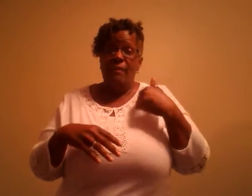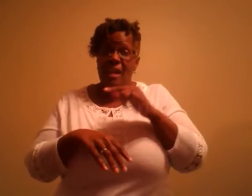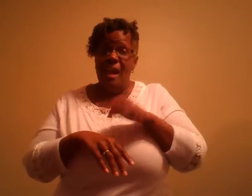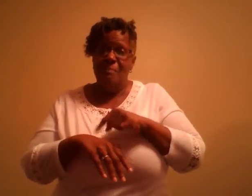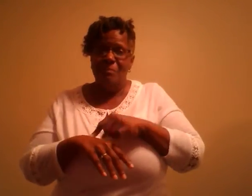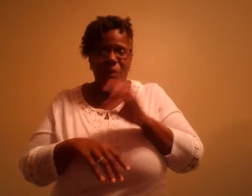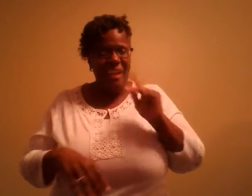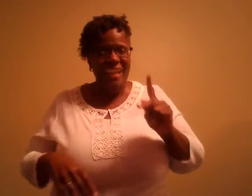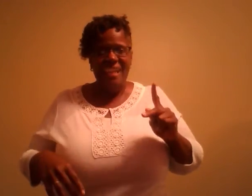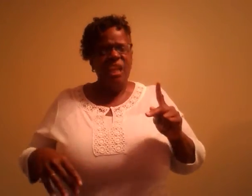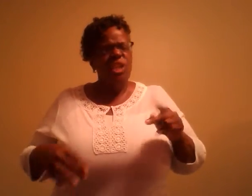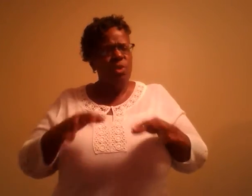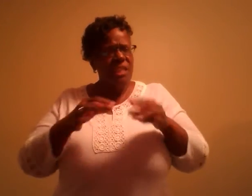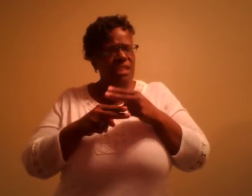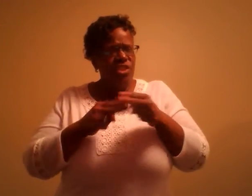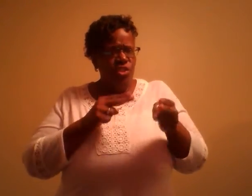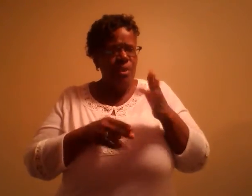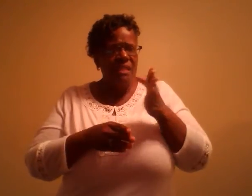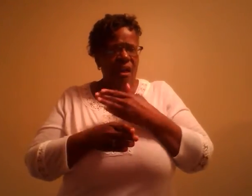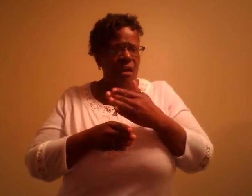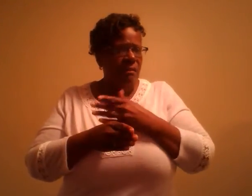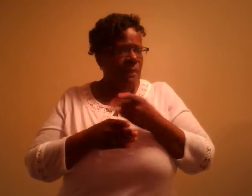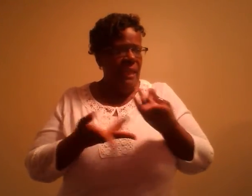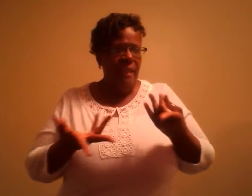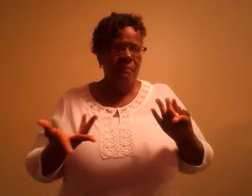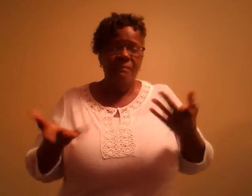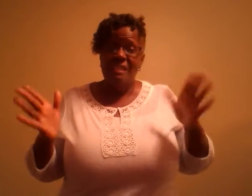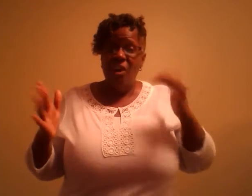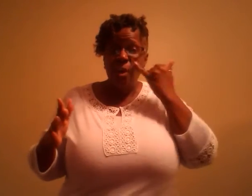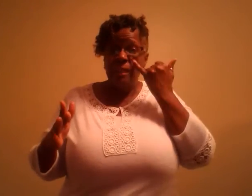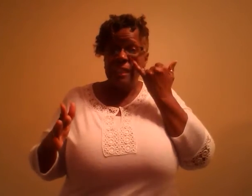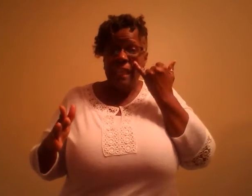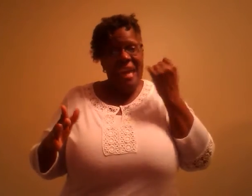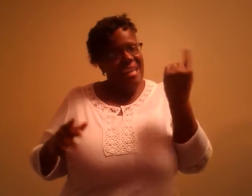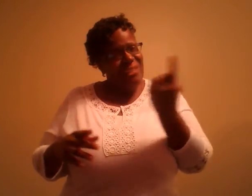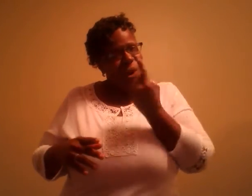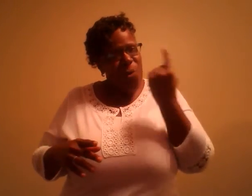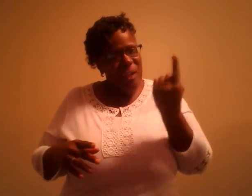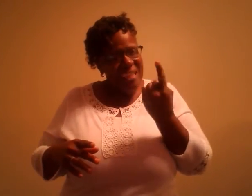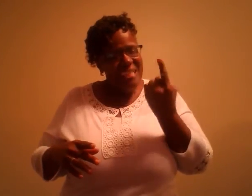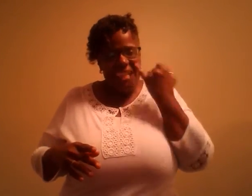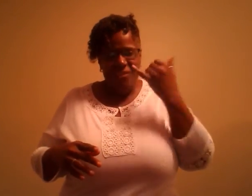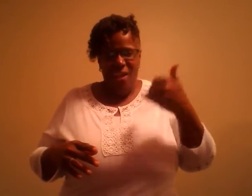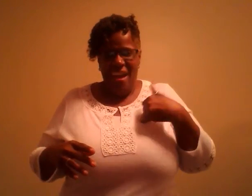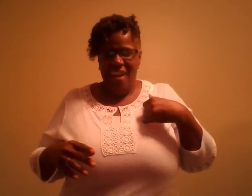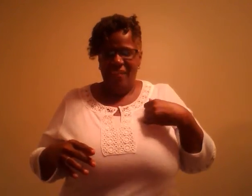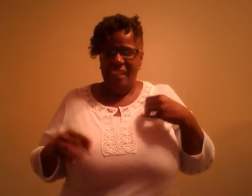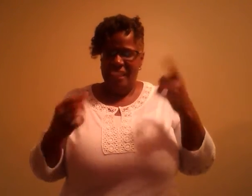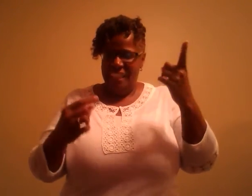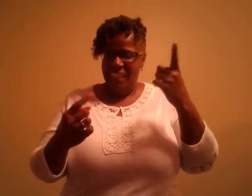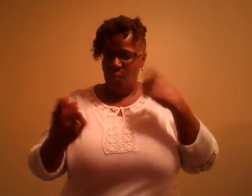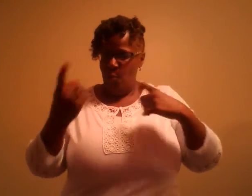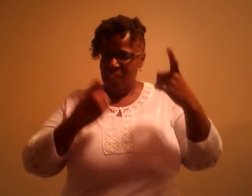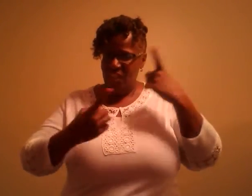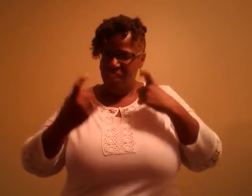have time. Okay. So, it's a short song. And that's all. But, as always, if you have any questions